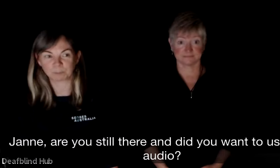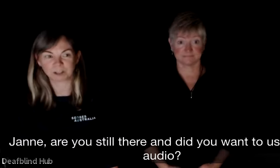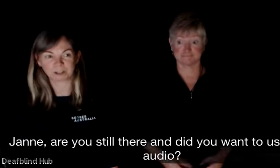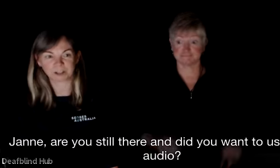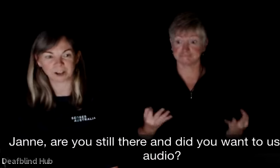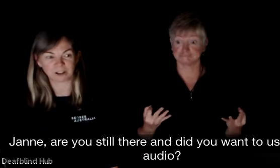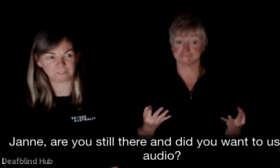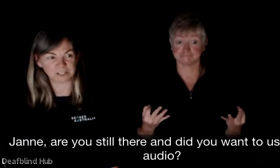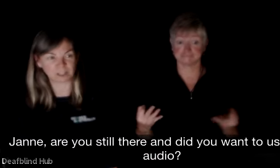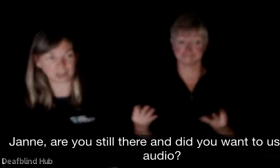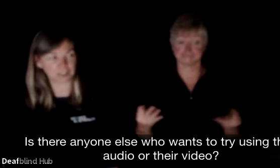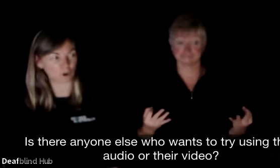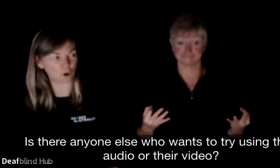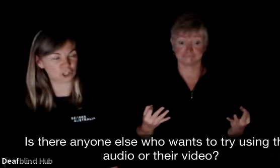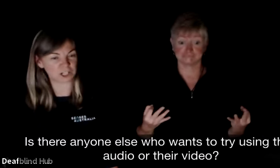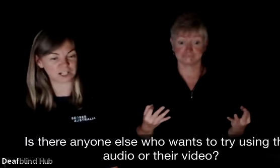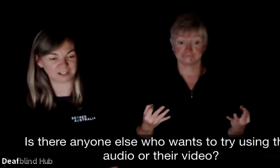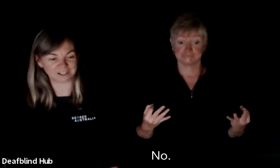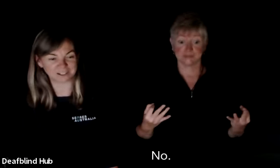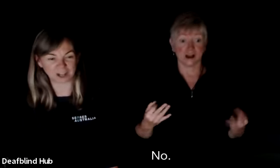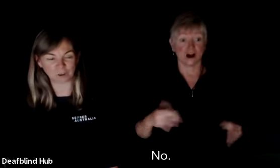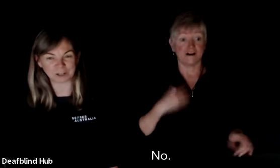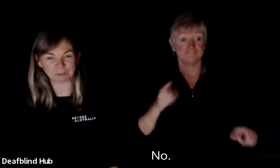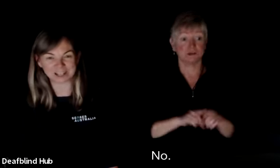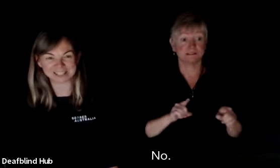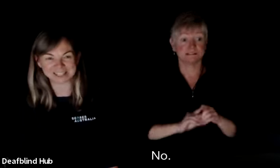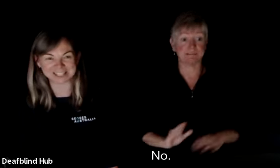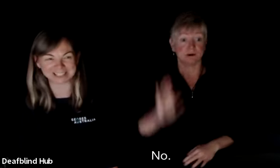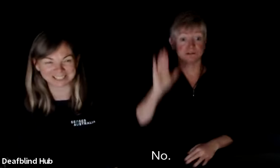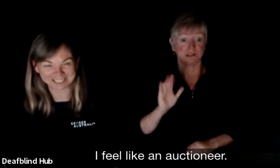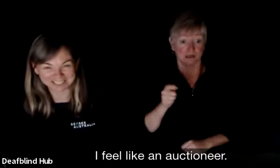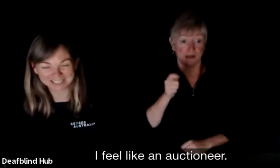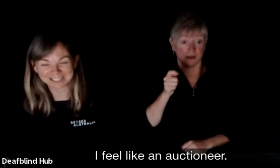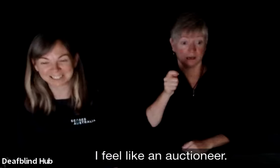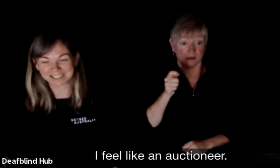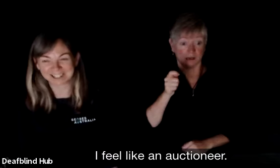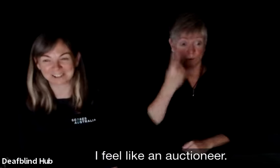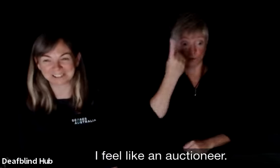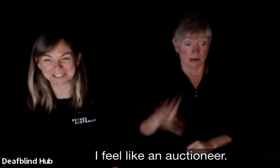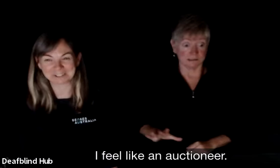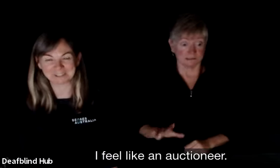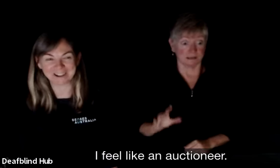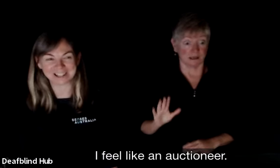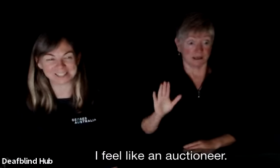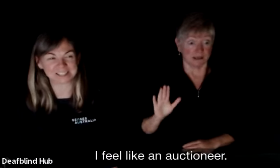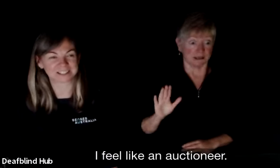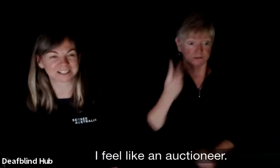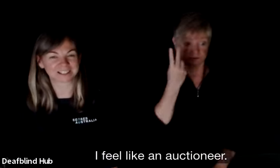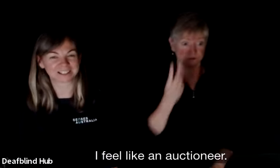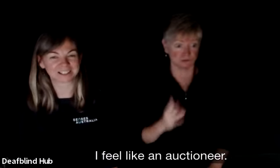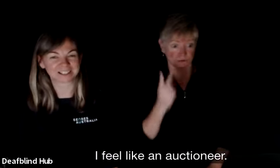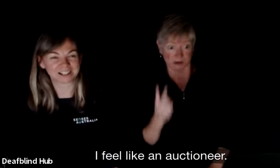Nope. I feel like an auctioneer, going once, going